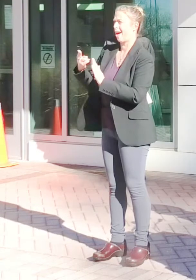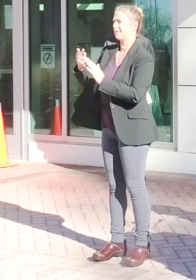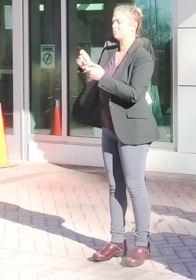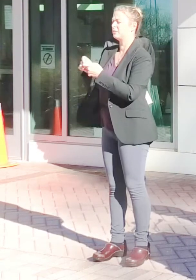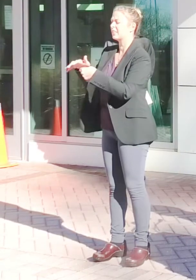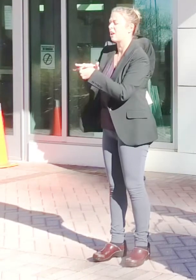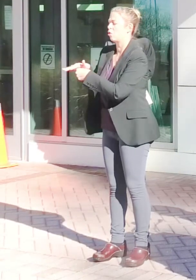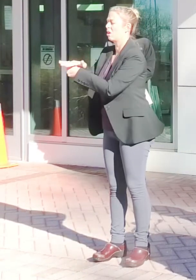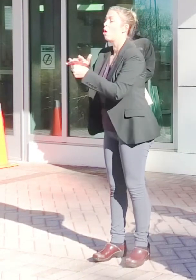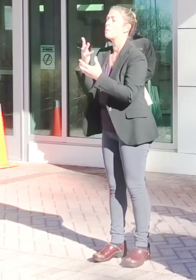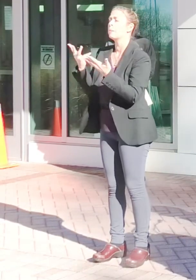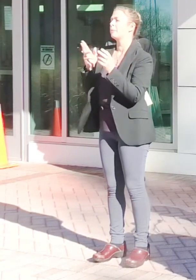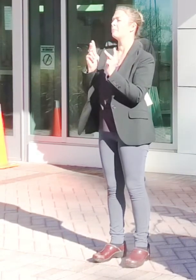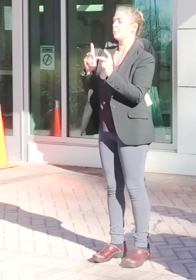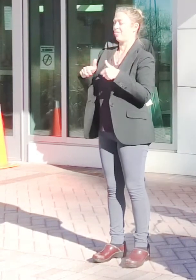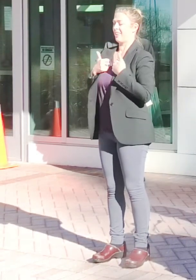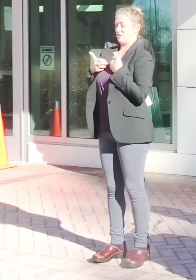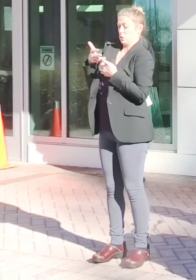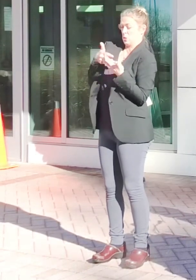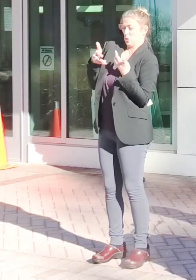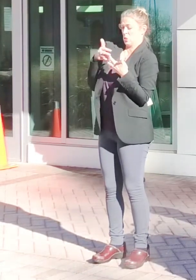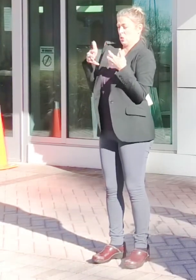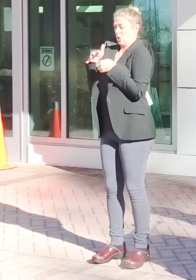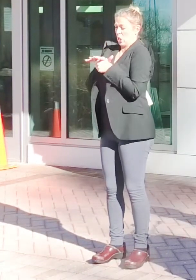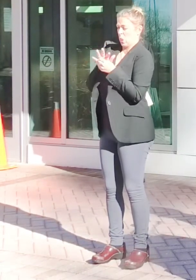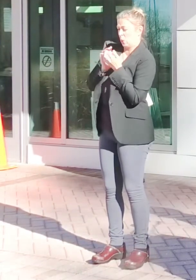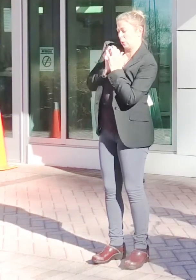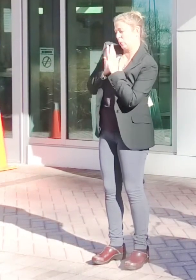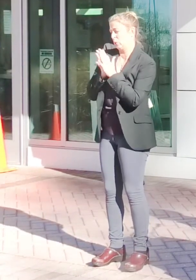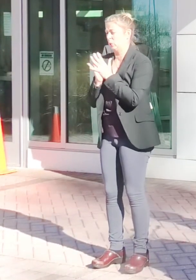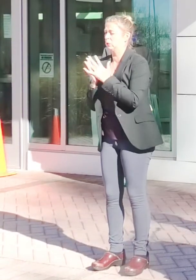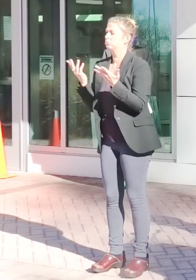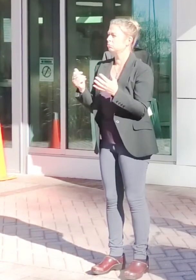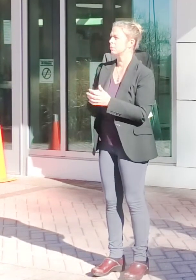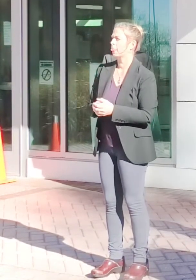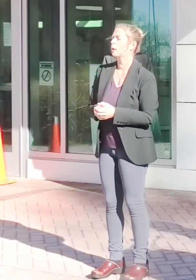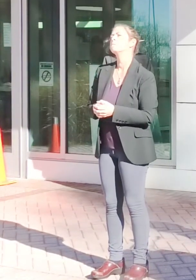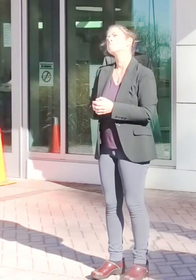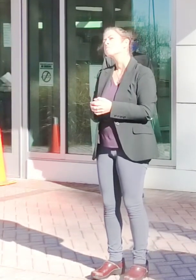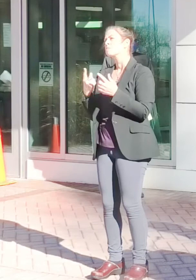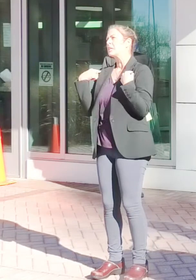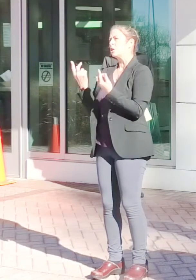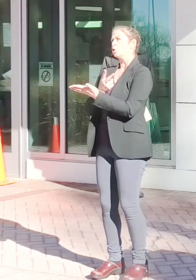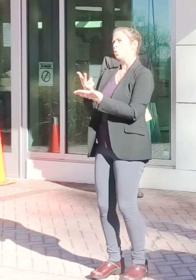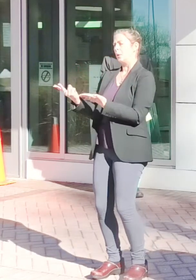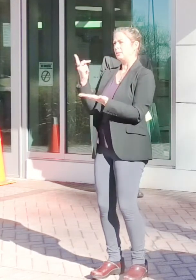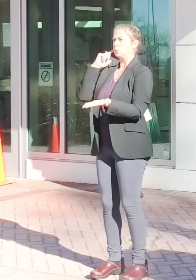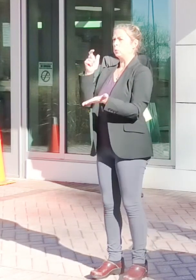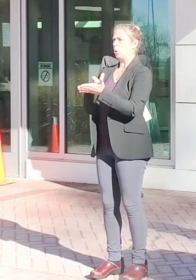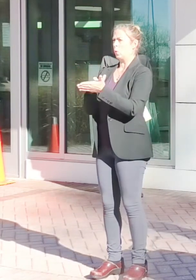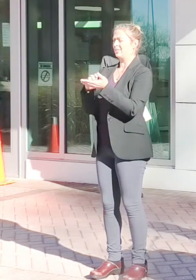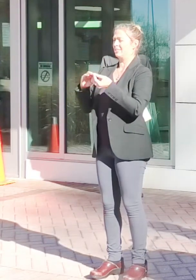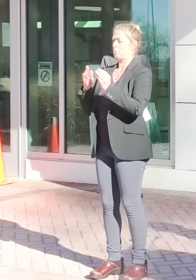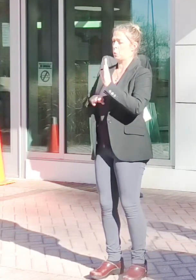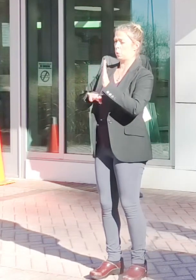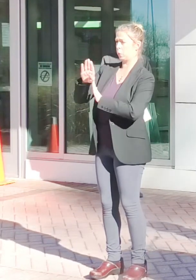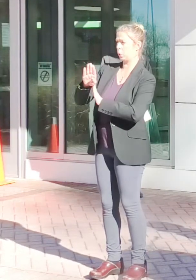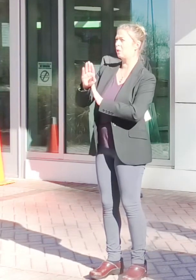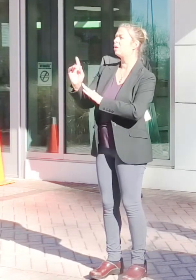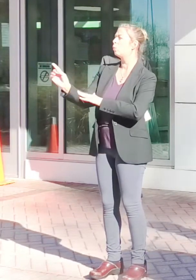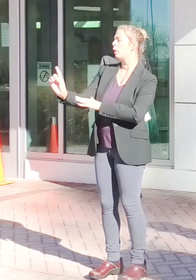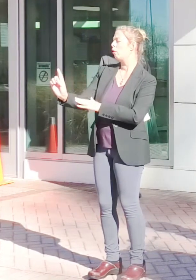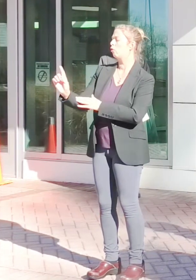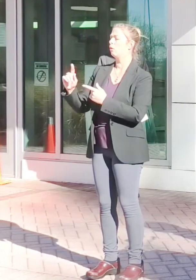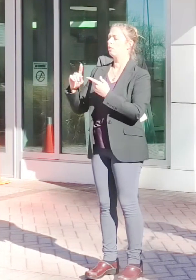high density living arrangements? I would say right now in the past 2 weeks, we're seeing increased spread